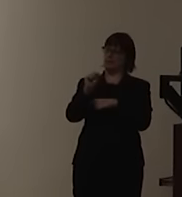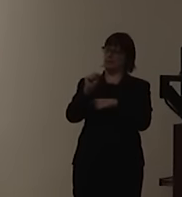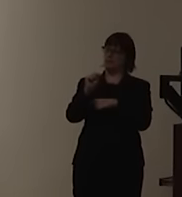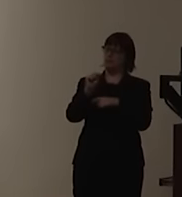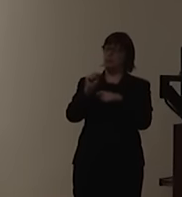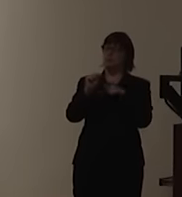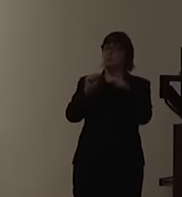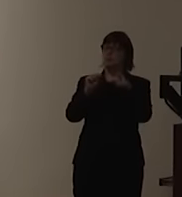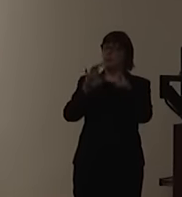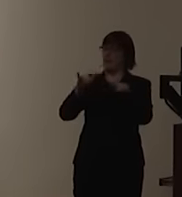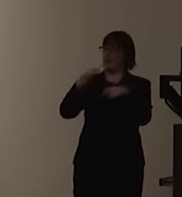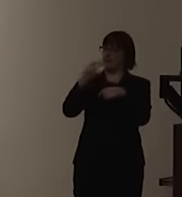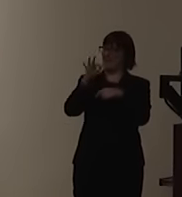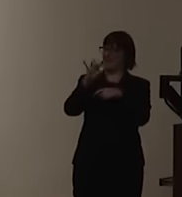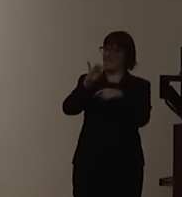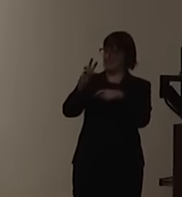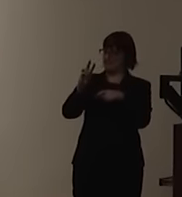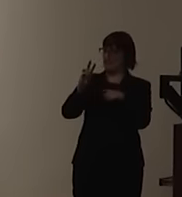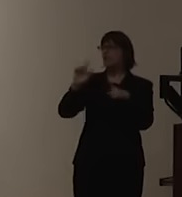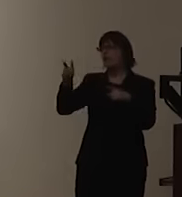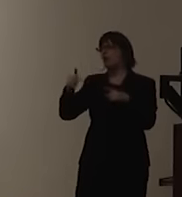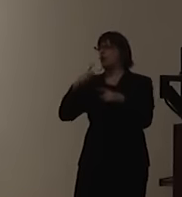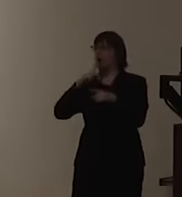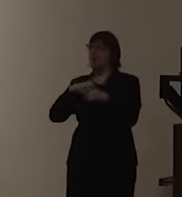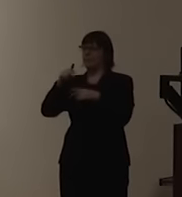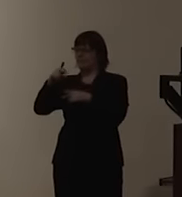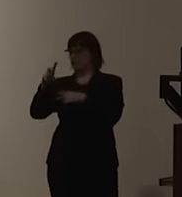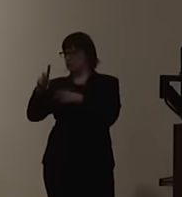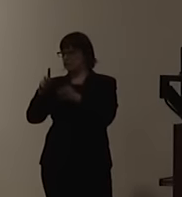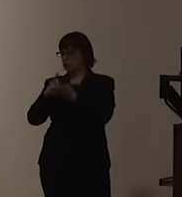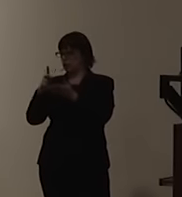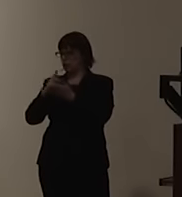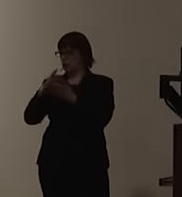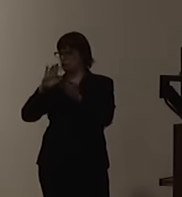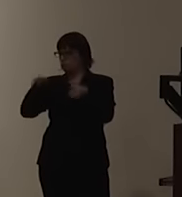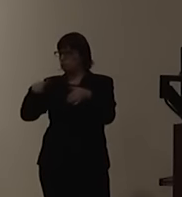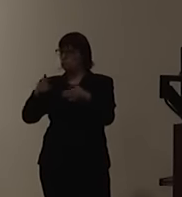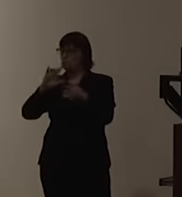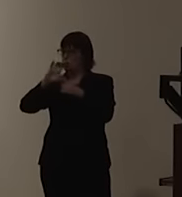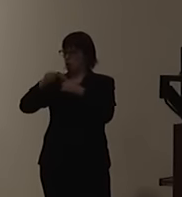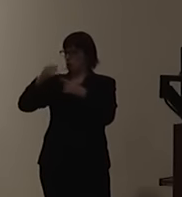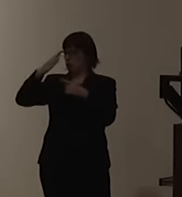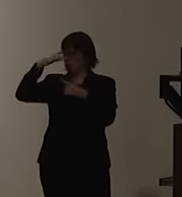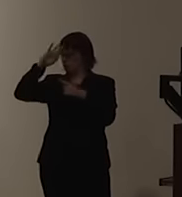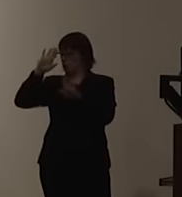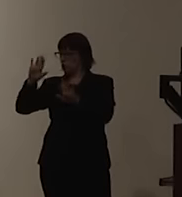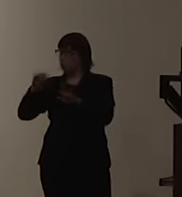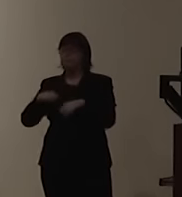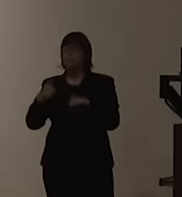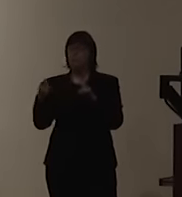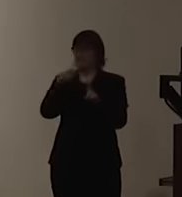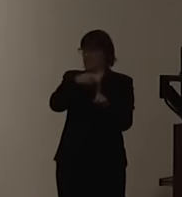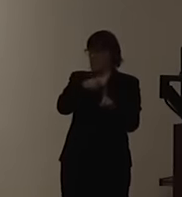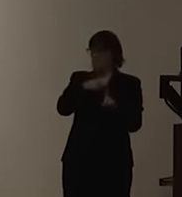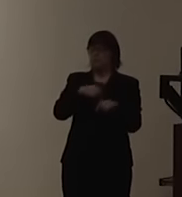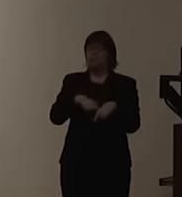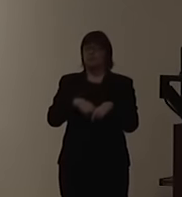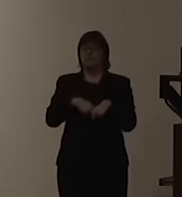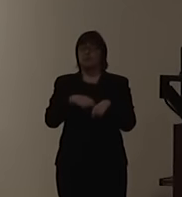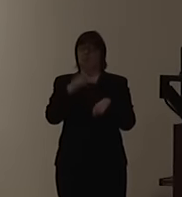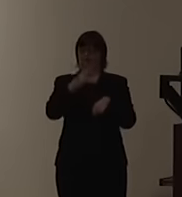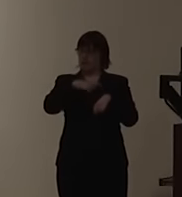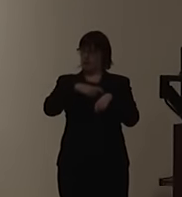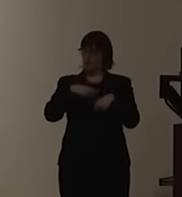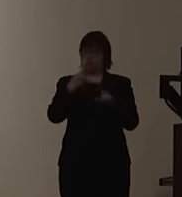my doctoral dissertation in anthropology looking at that. But from then on, I saw